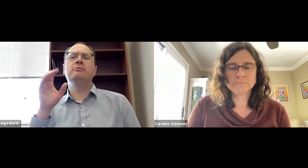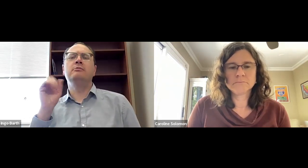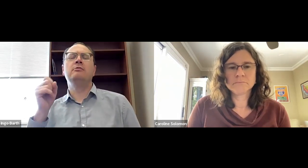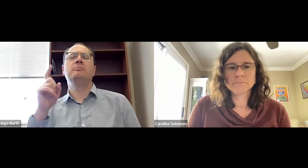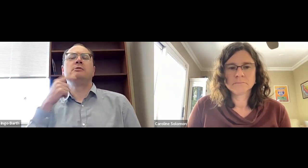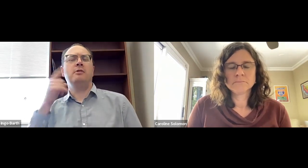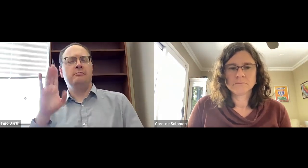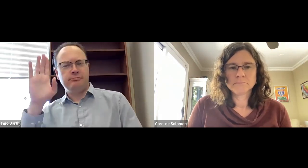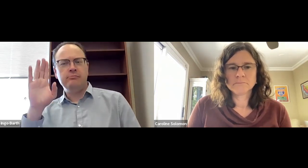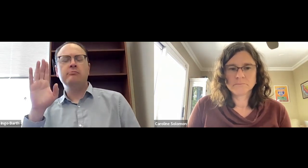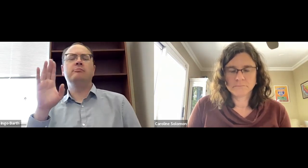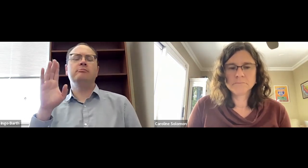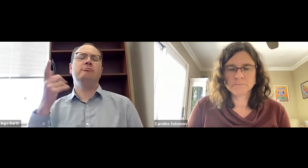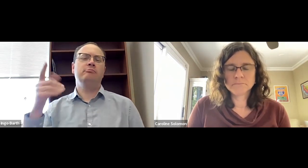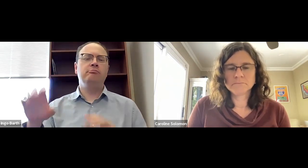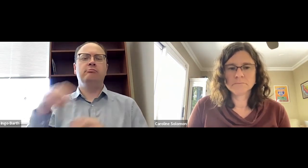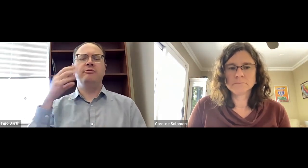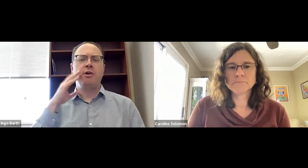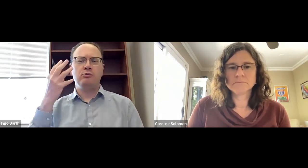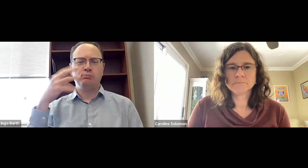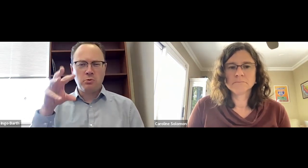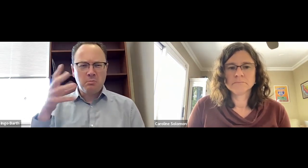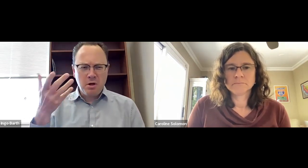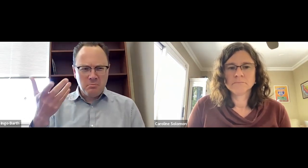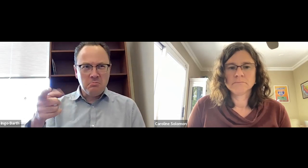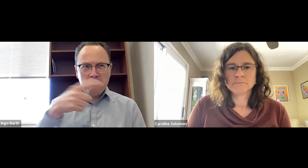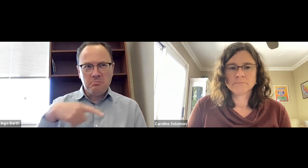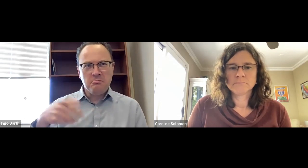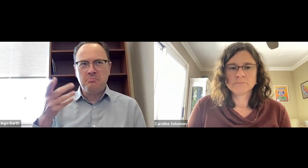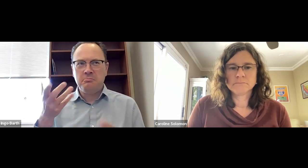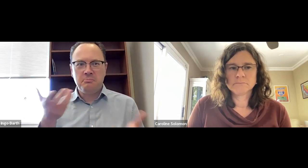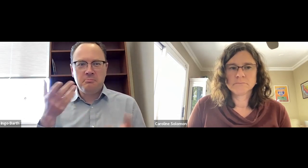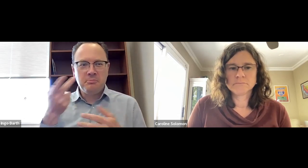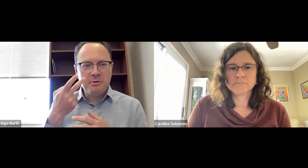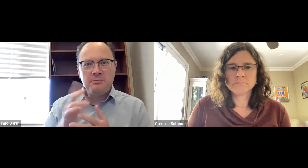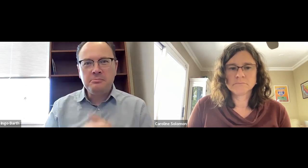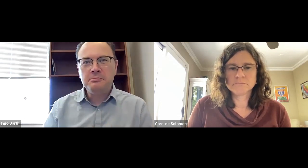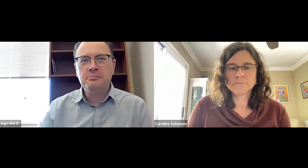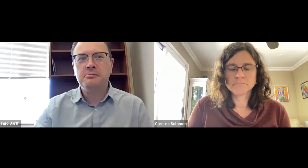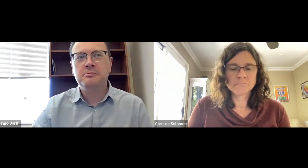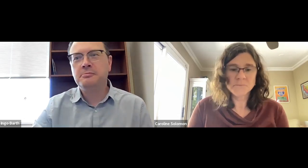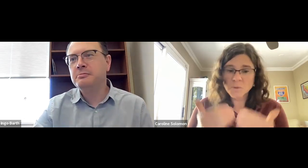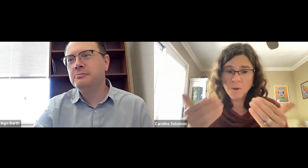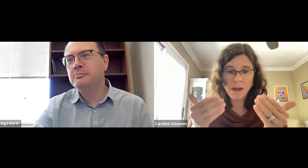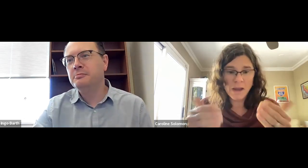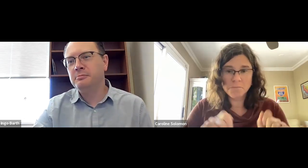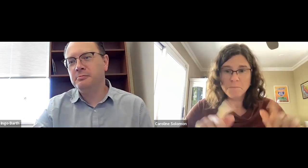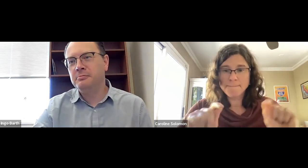If you would like to raise your hand for the purpose of turn taking, we could do that with the spotlight, but otherwise we don't need